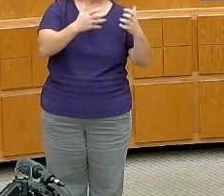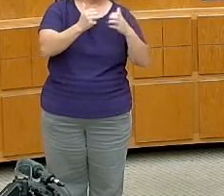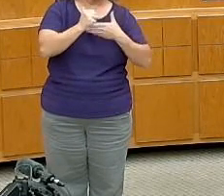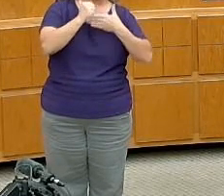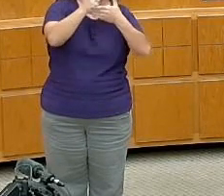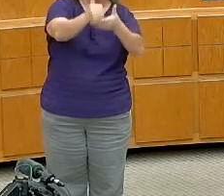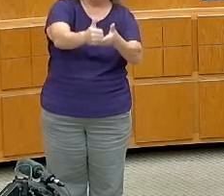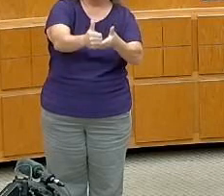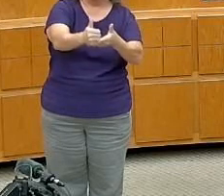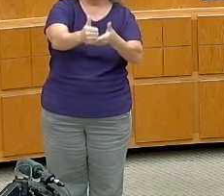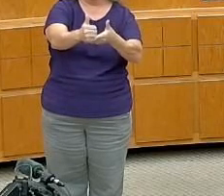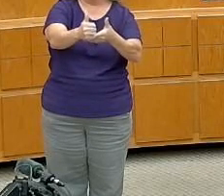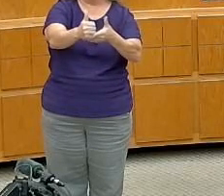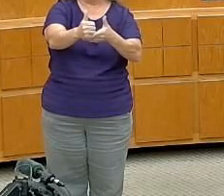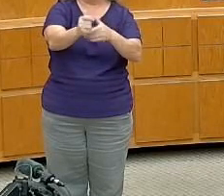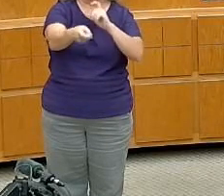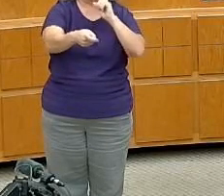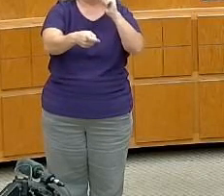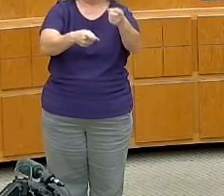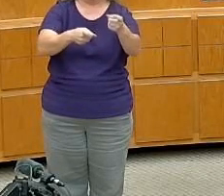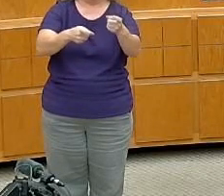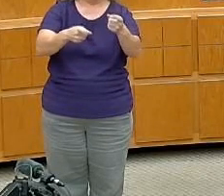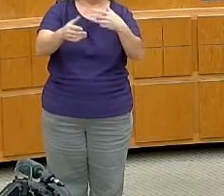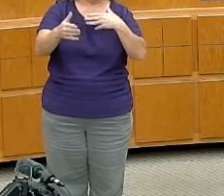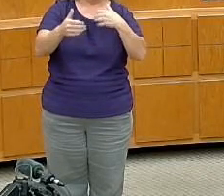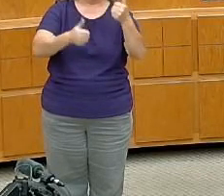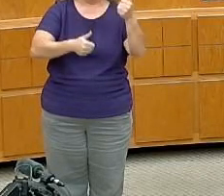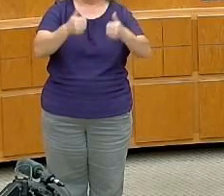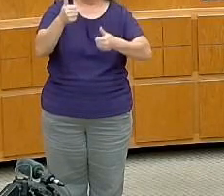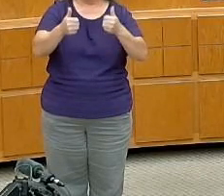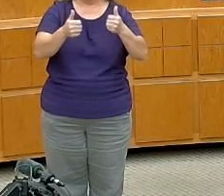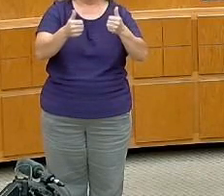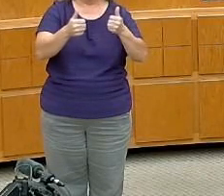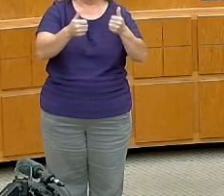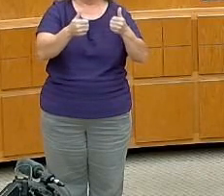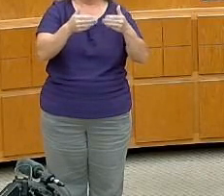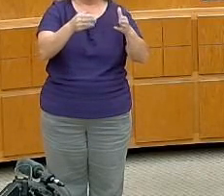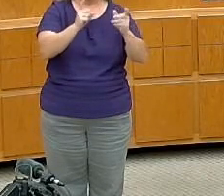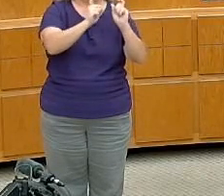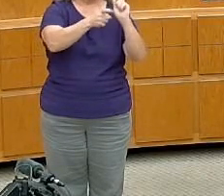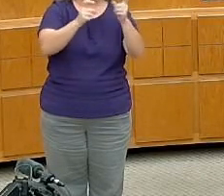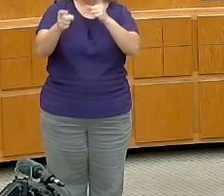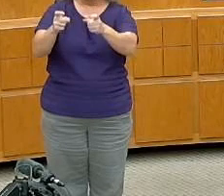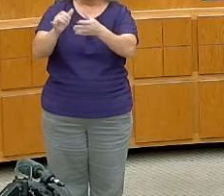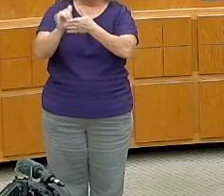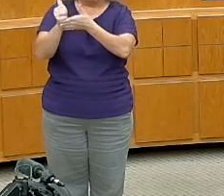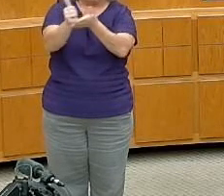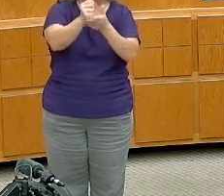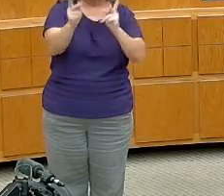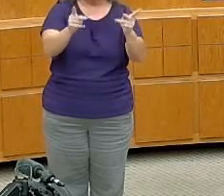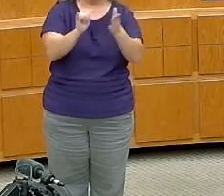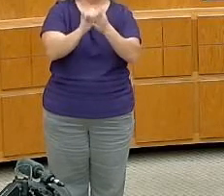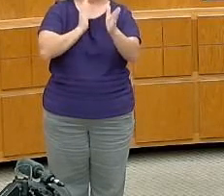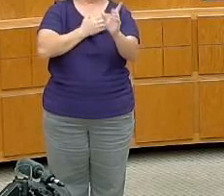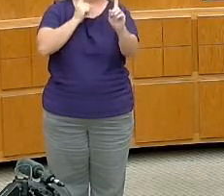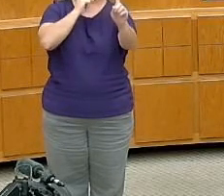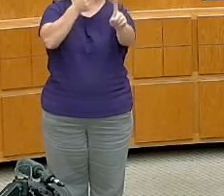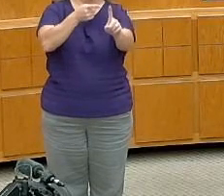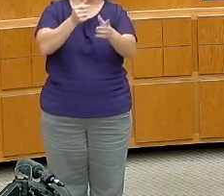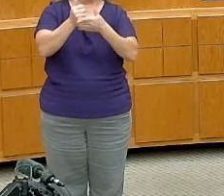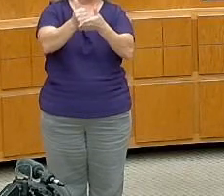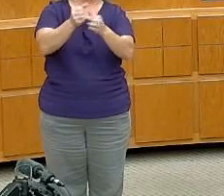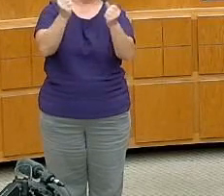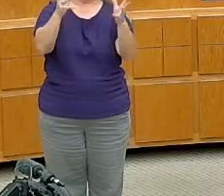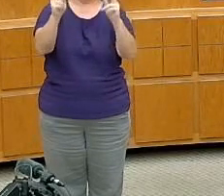And so whatever pot you put your contribution in and it goes to help people, that's our goal, is to help as many people as possible. But